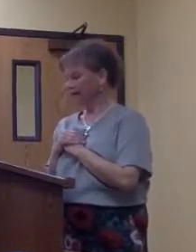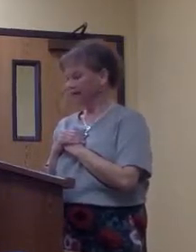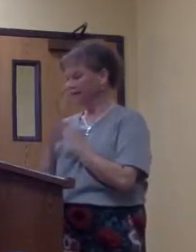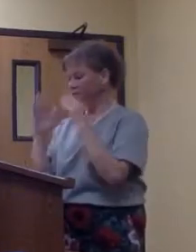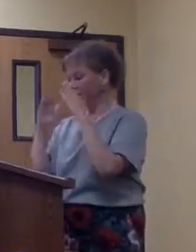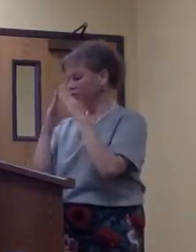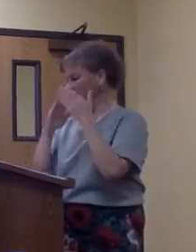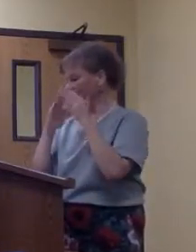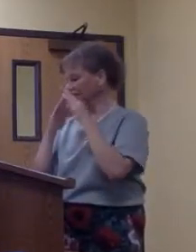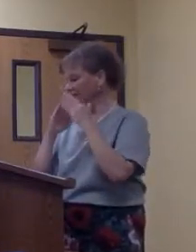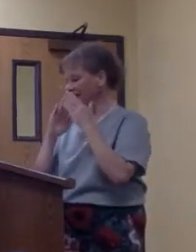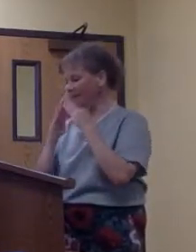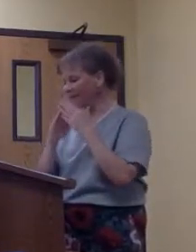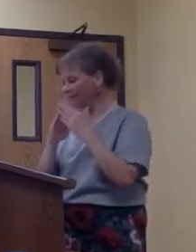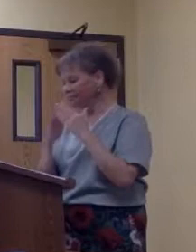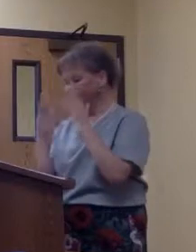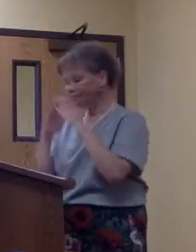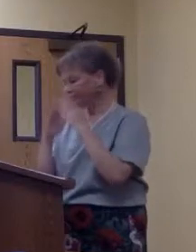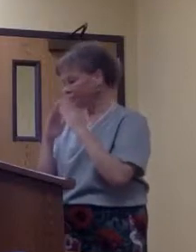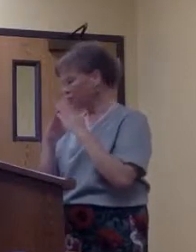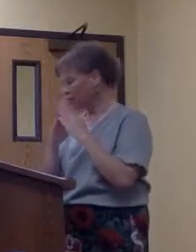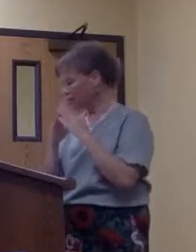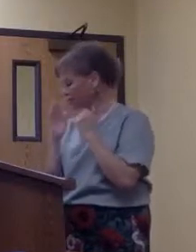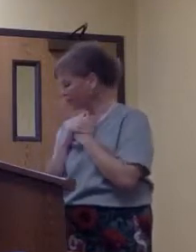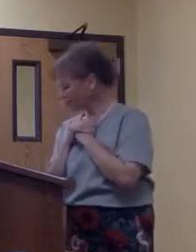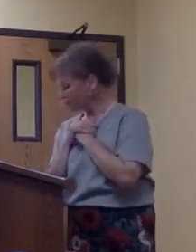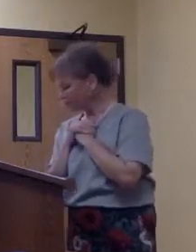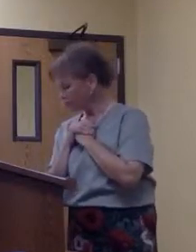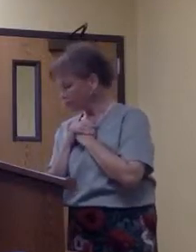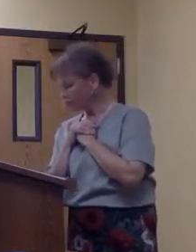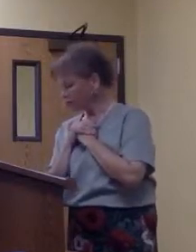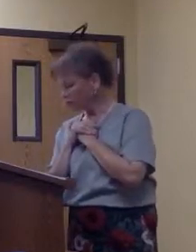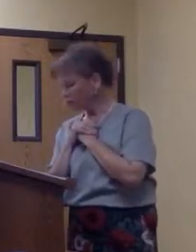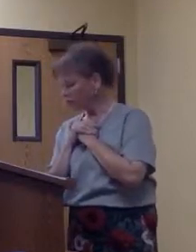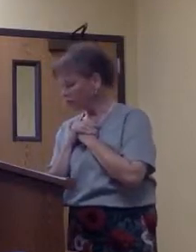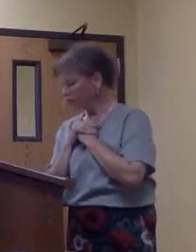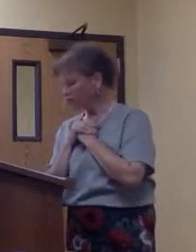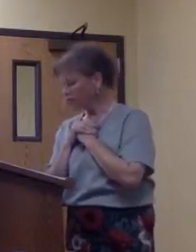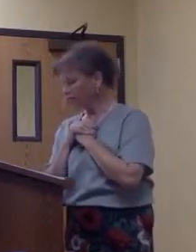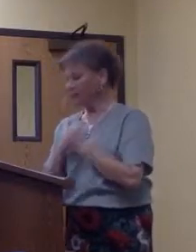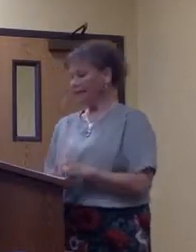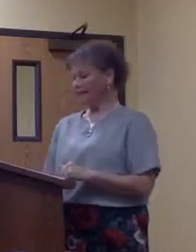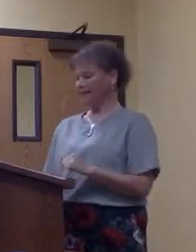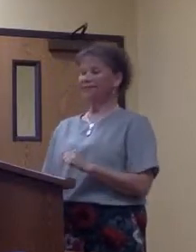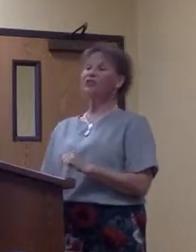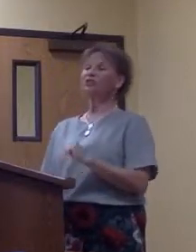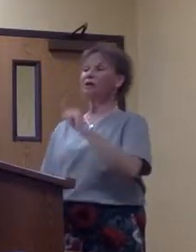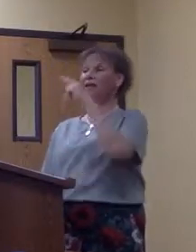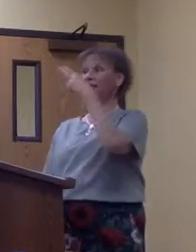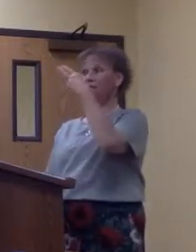And he's showing you the city sign again. Don't know why. Right, rough, rough, rough, rough. He's fingerspelling.